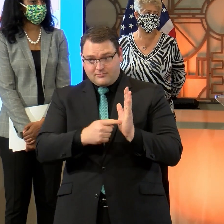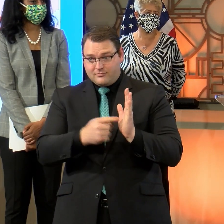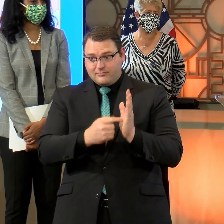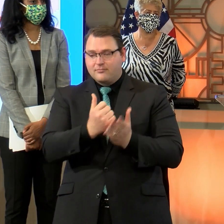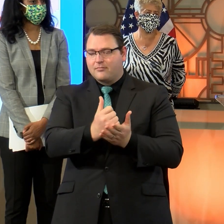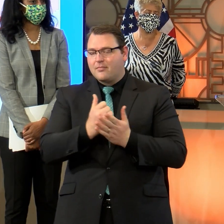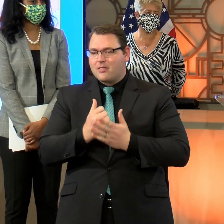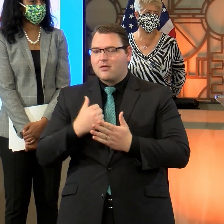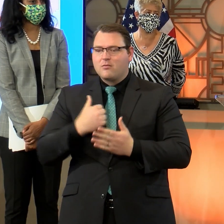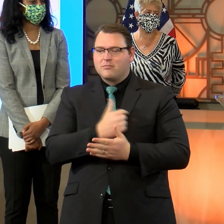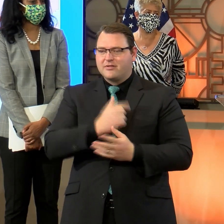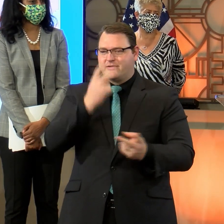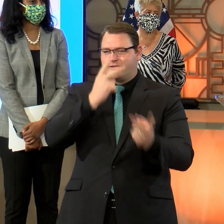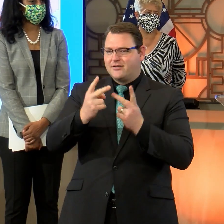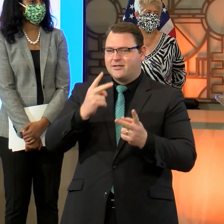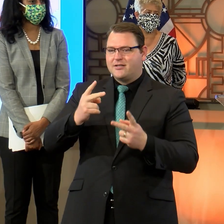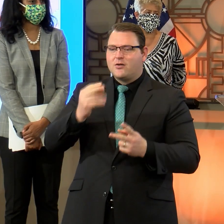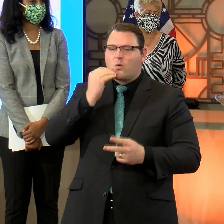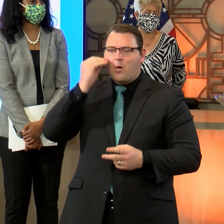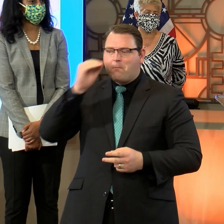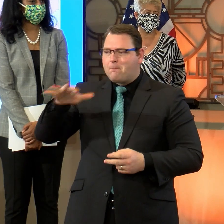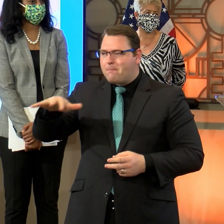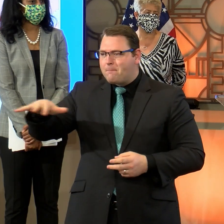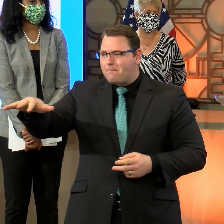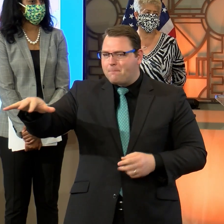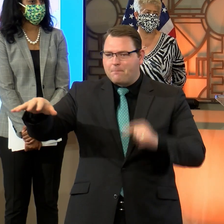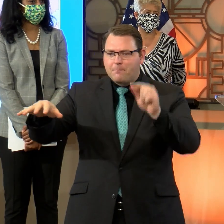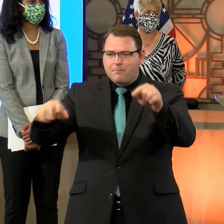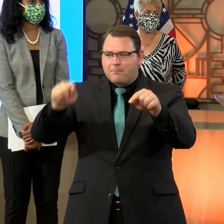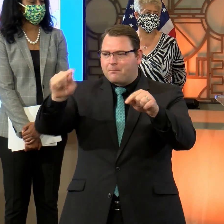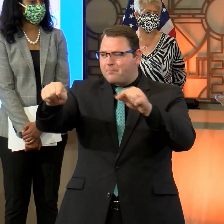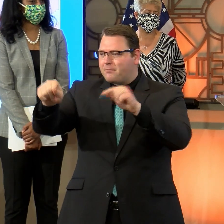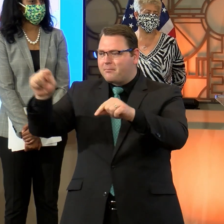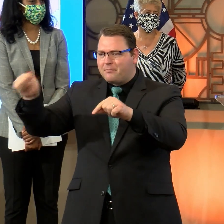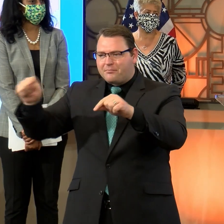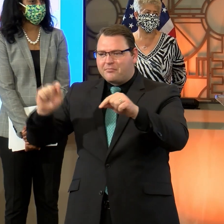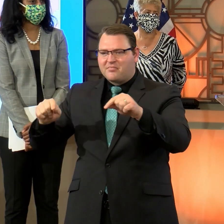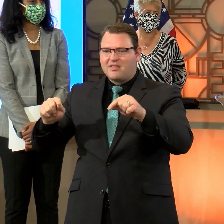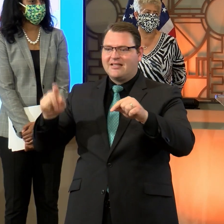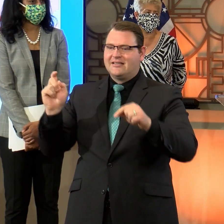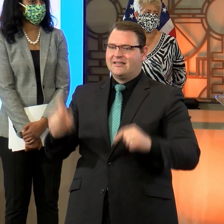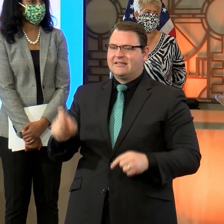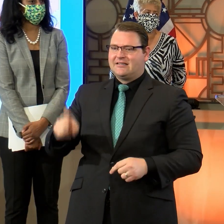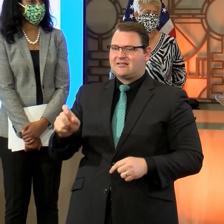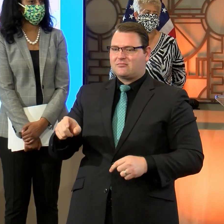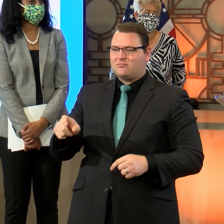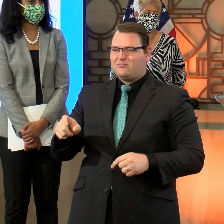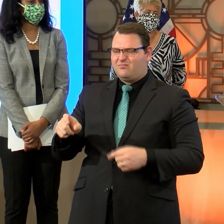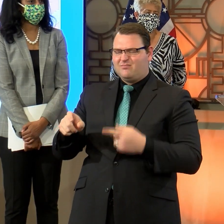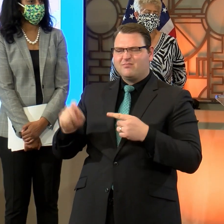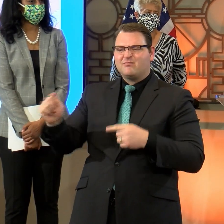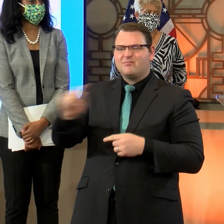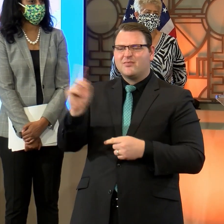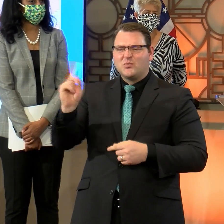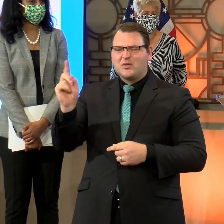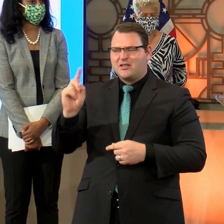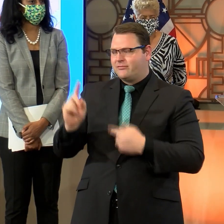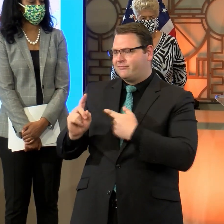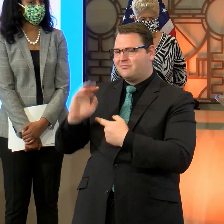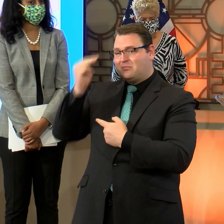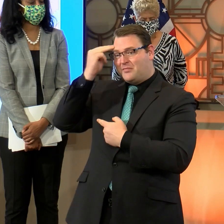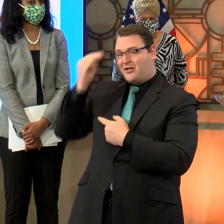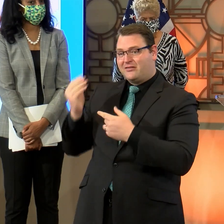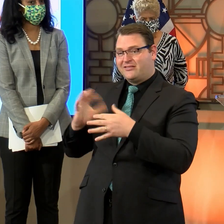super neighborhoods with the highest need. These include 6 of the areas Mayor Turner designated as